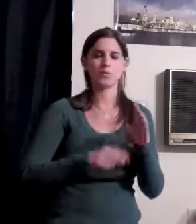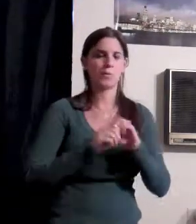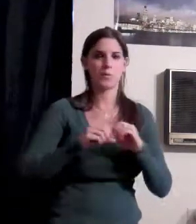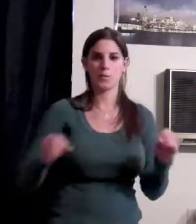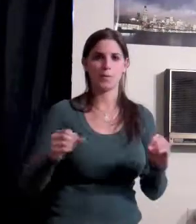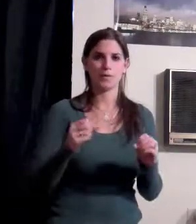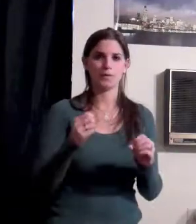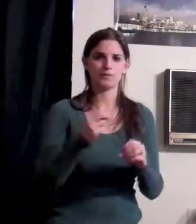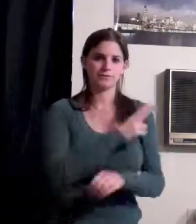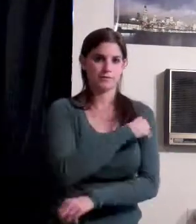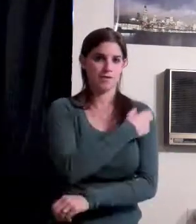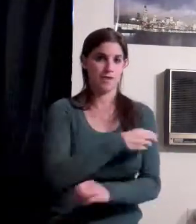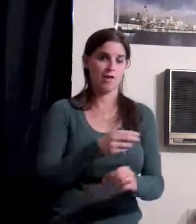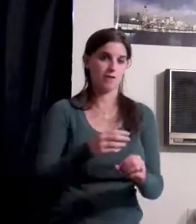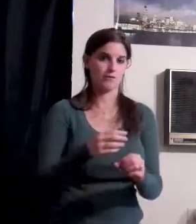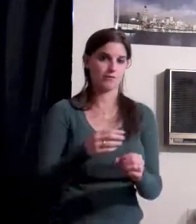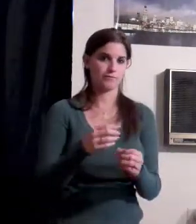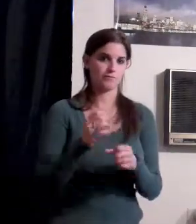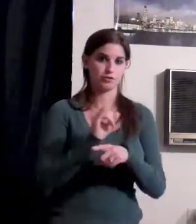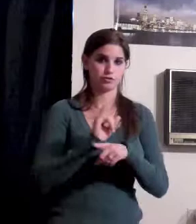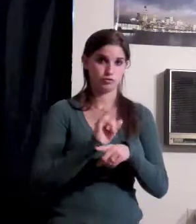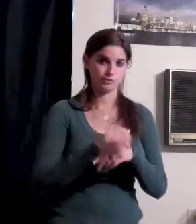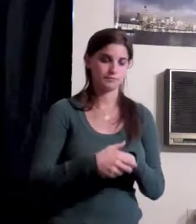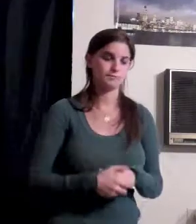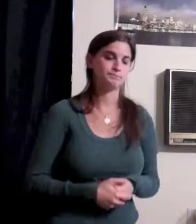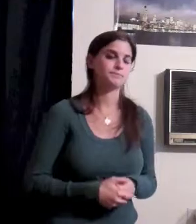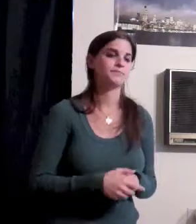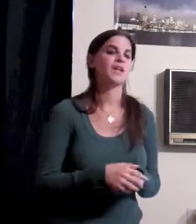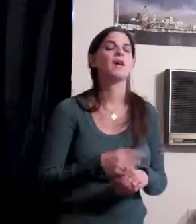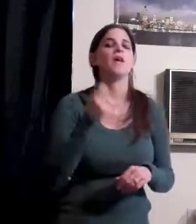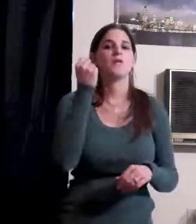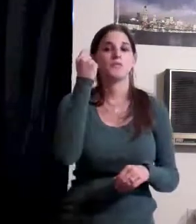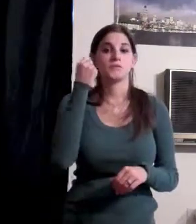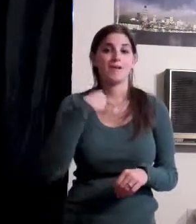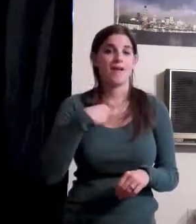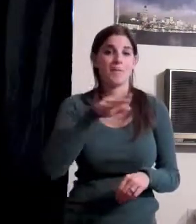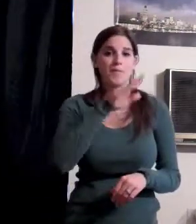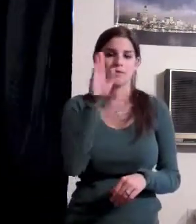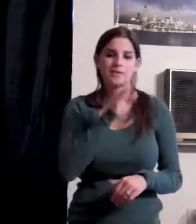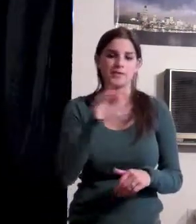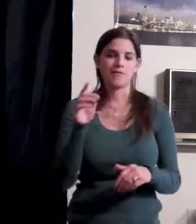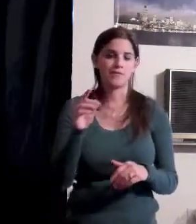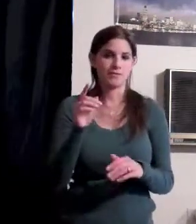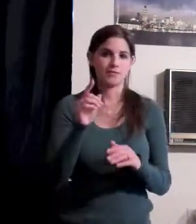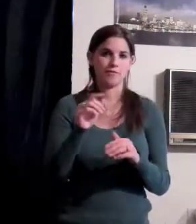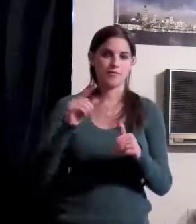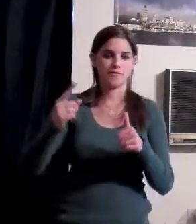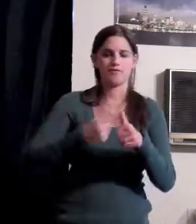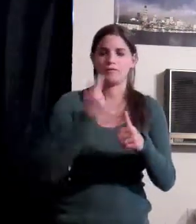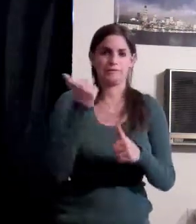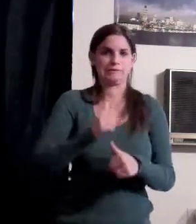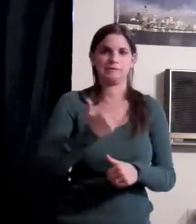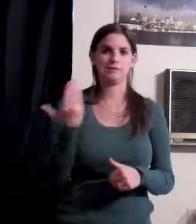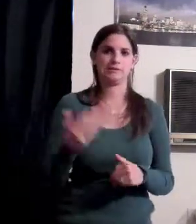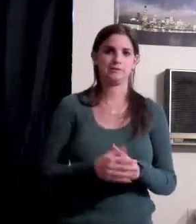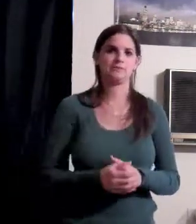never been at the front of the line for anything. Okay? So my hip had been hurting me for years. I finally went to the